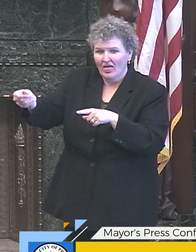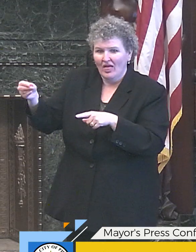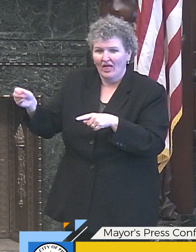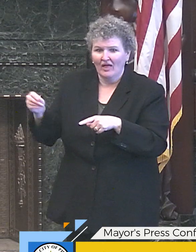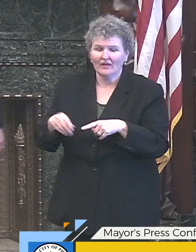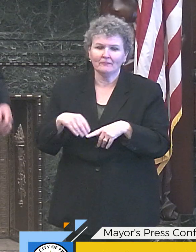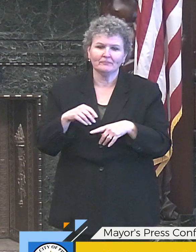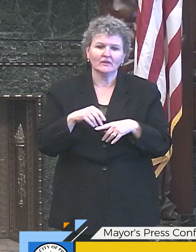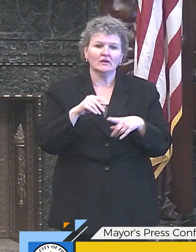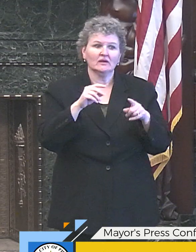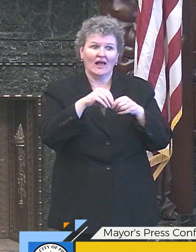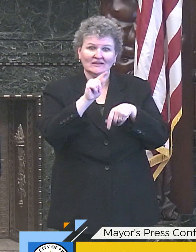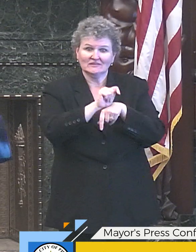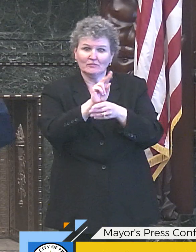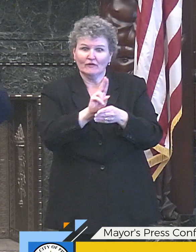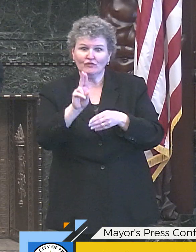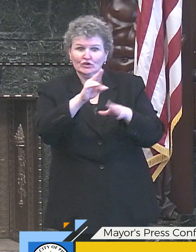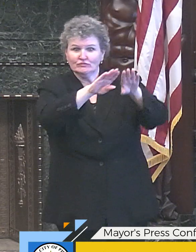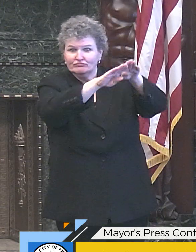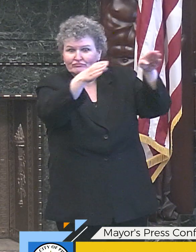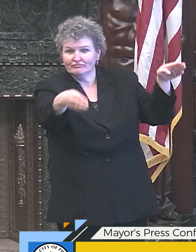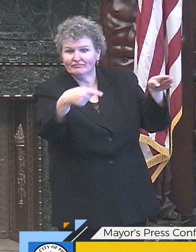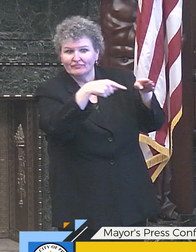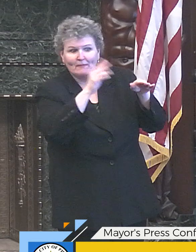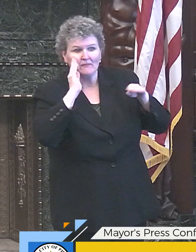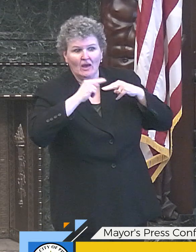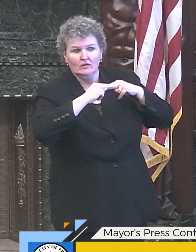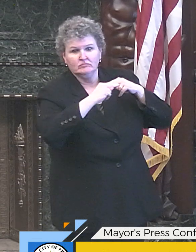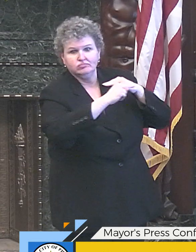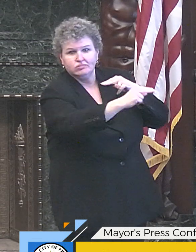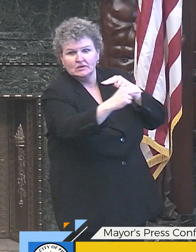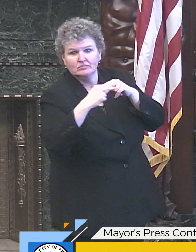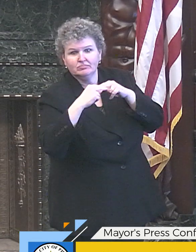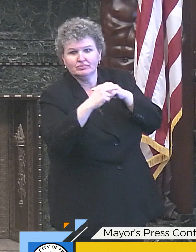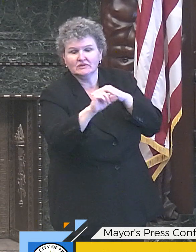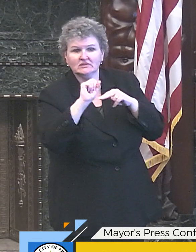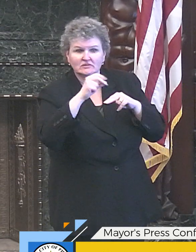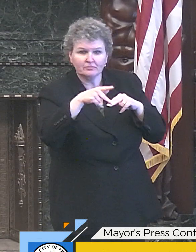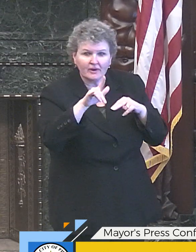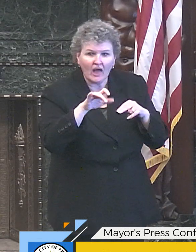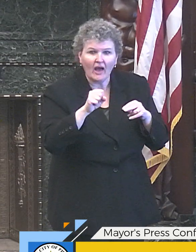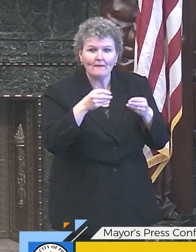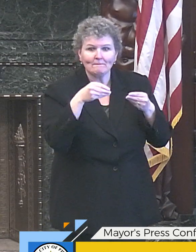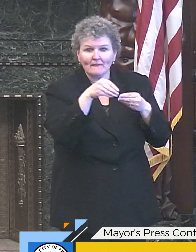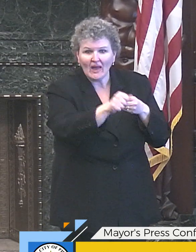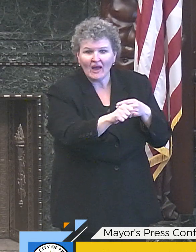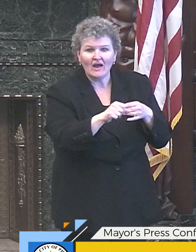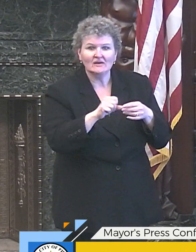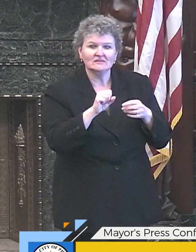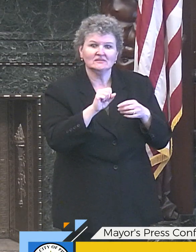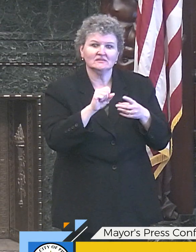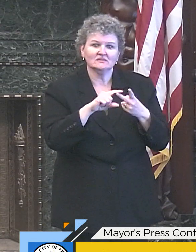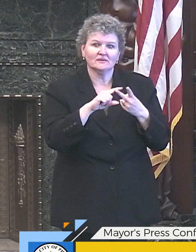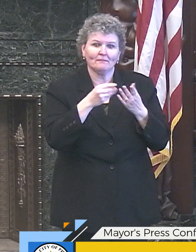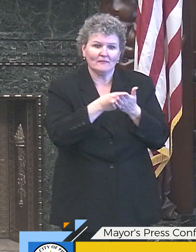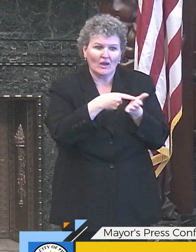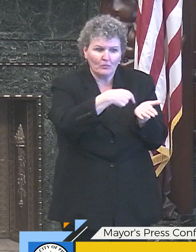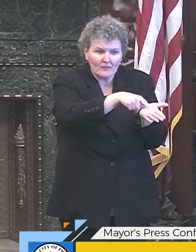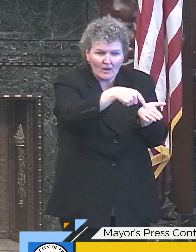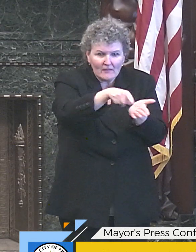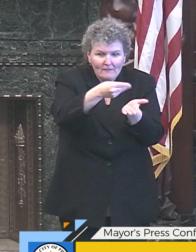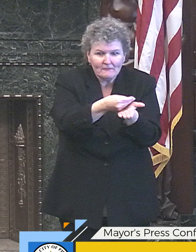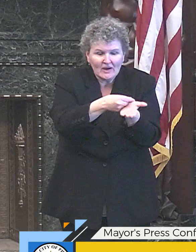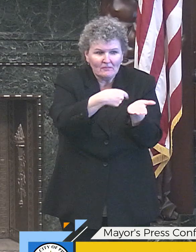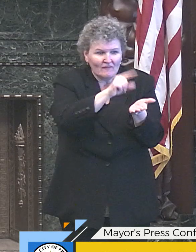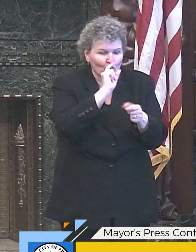at Temple for hospital beds, it'll pay for supplies. It may pay for salaries of medical professionals who are working there. It